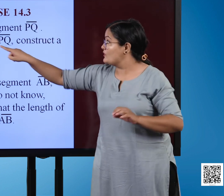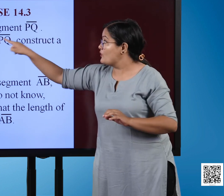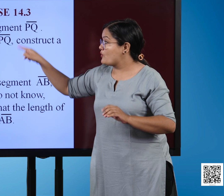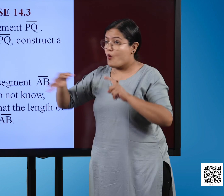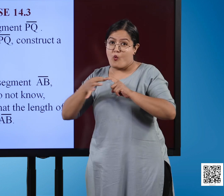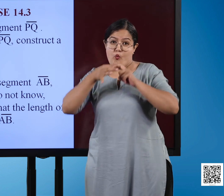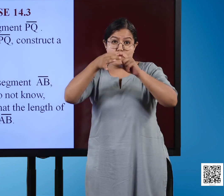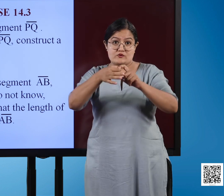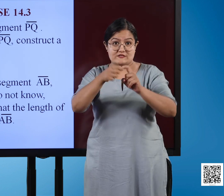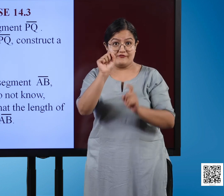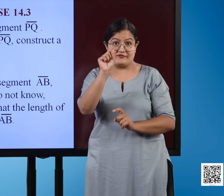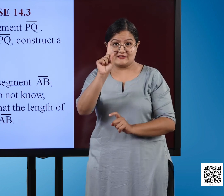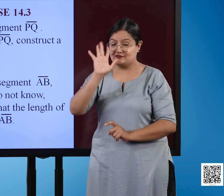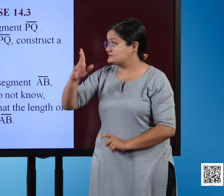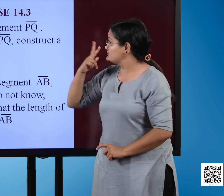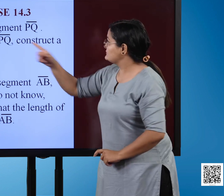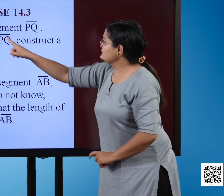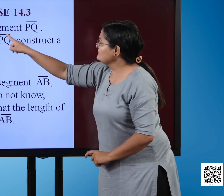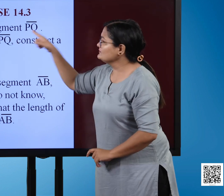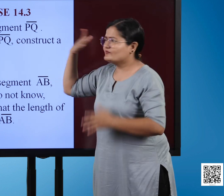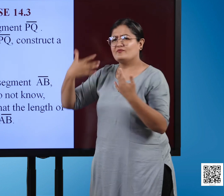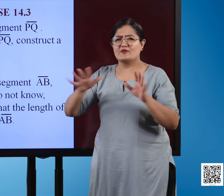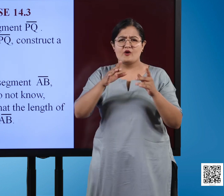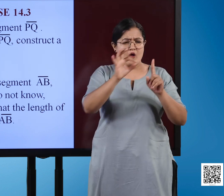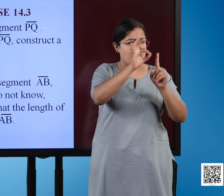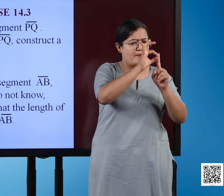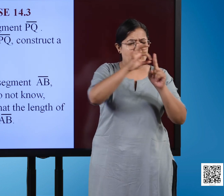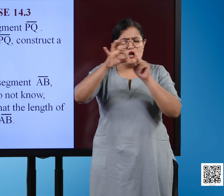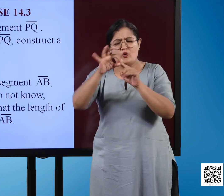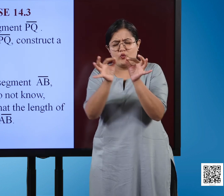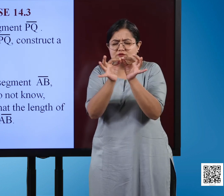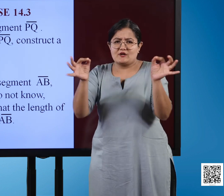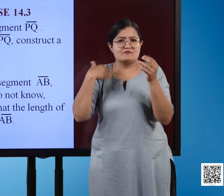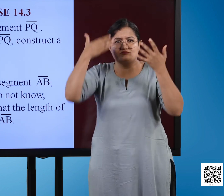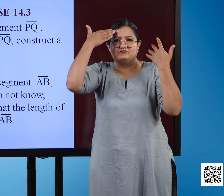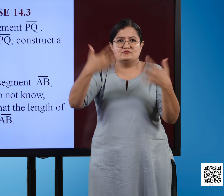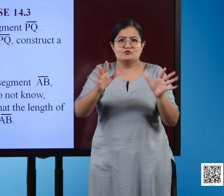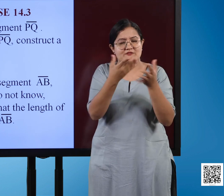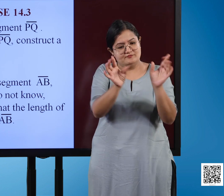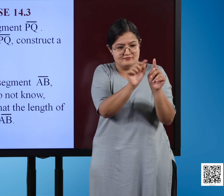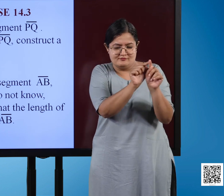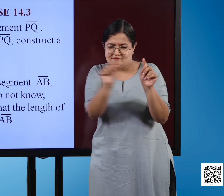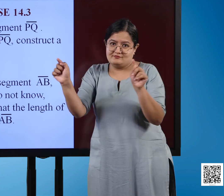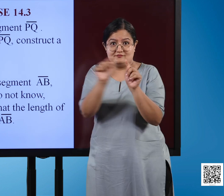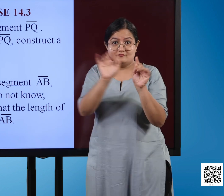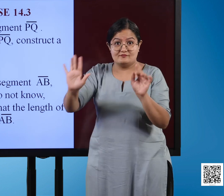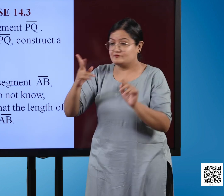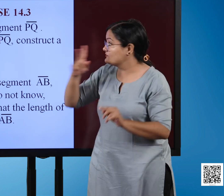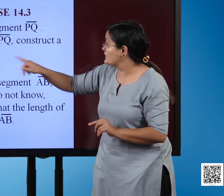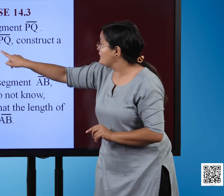1. Draw any line segment PQ. Without measuring PQ,